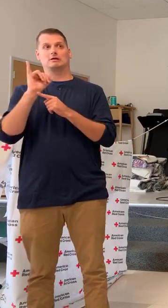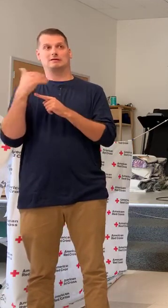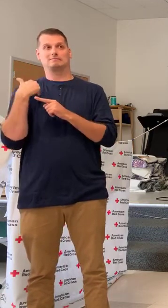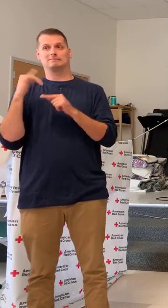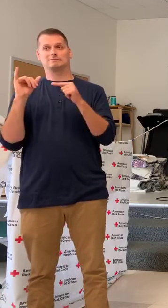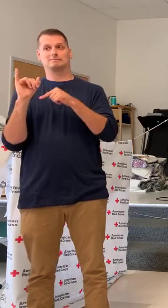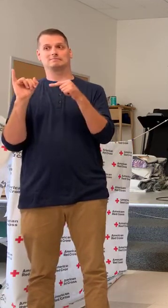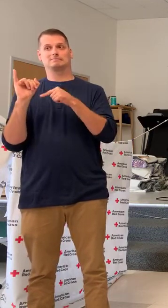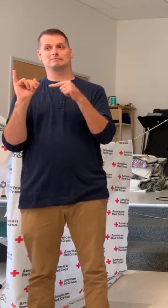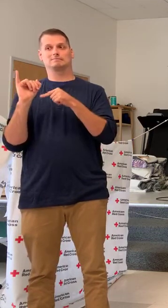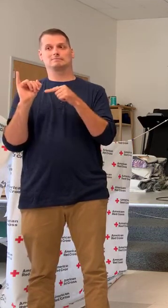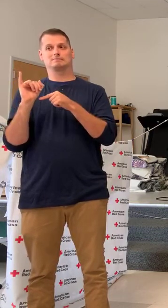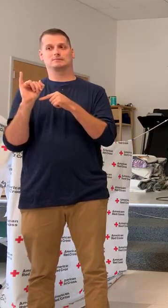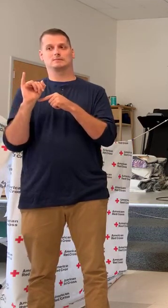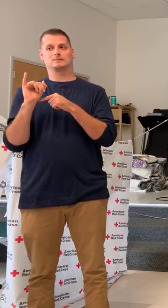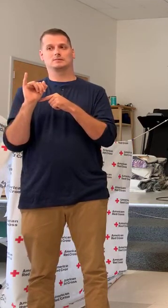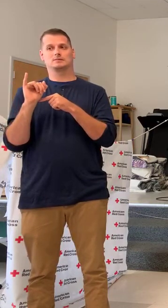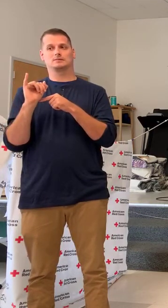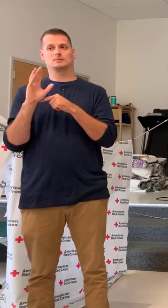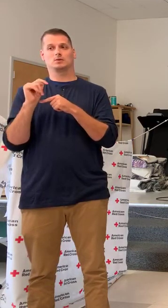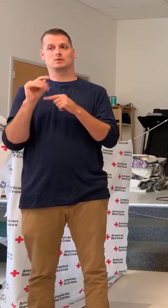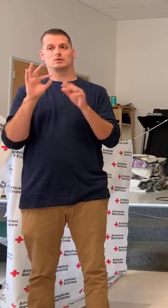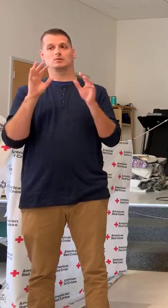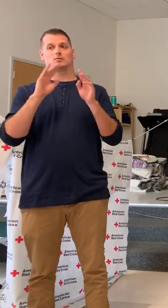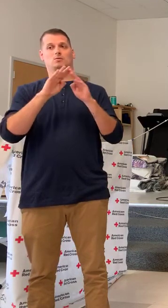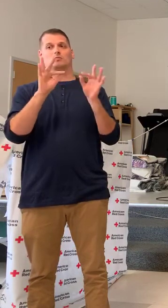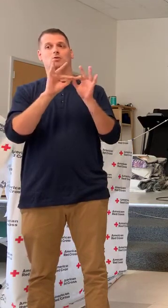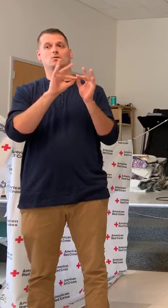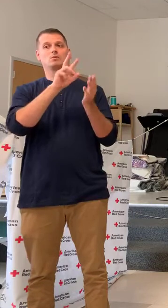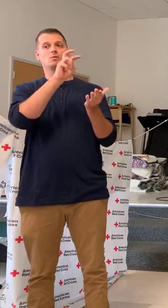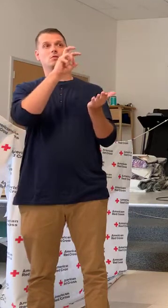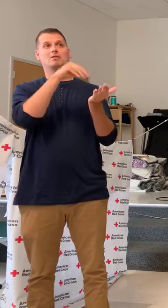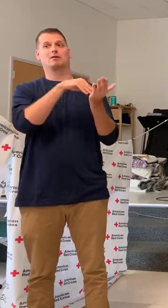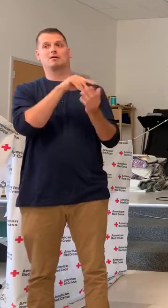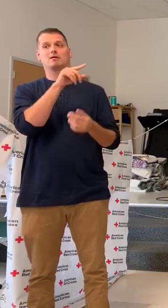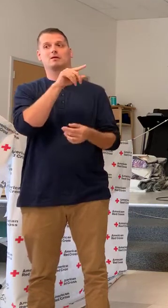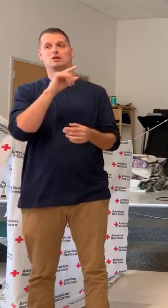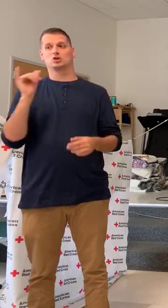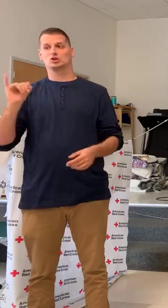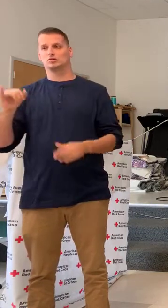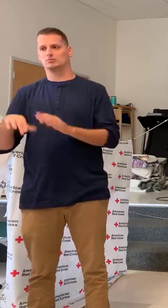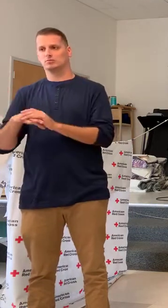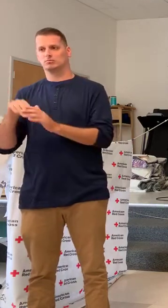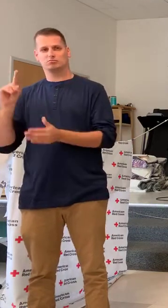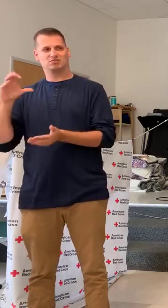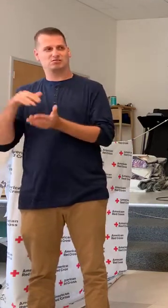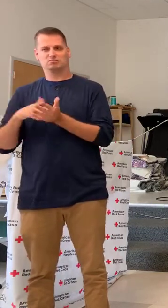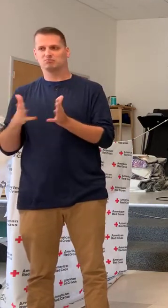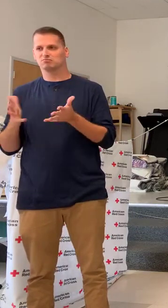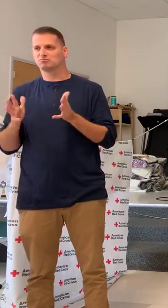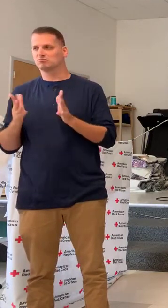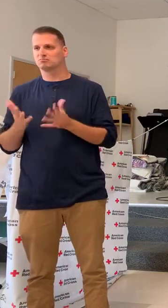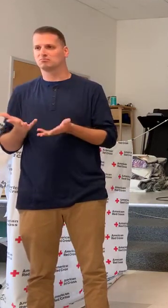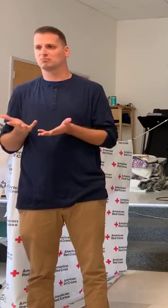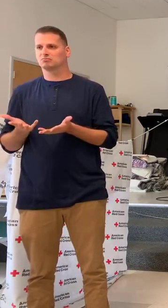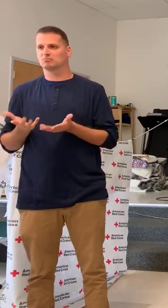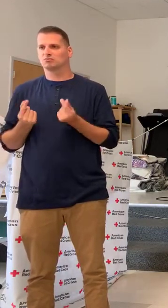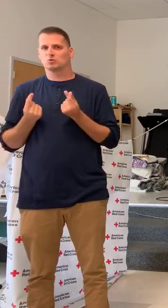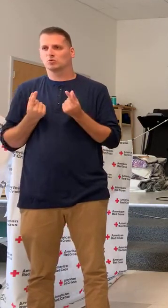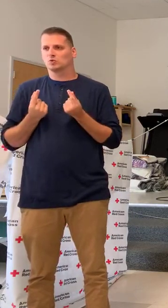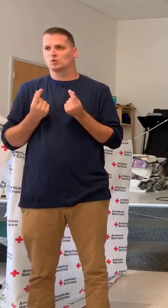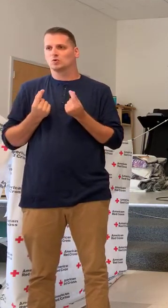underinsured. We weren't in a situation where it was a huge thing. It was just our home and our neighbors,